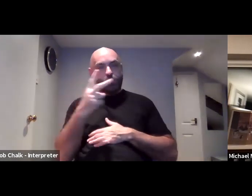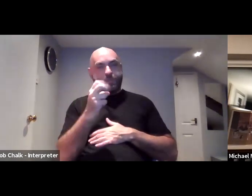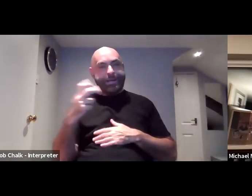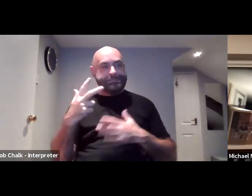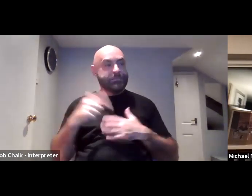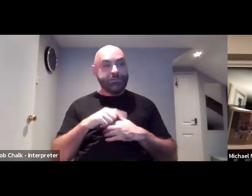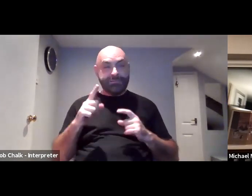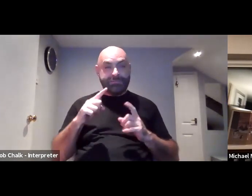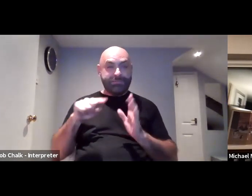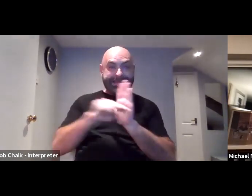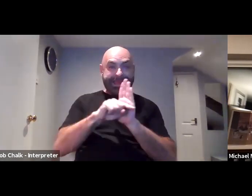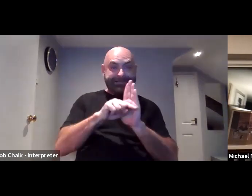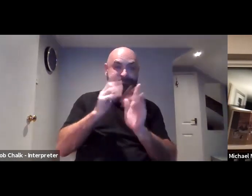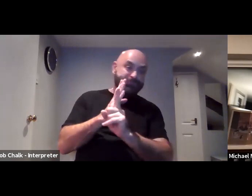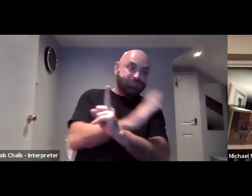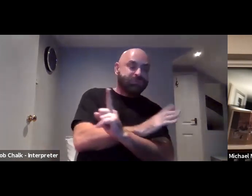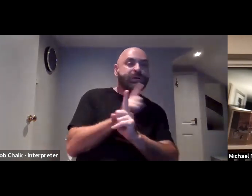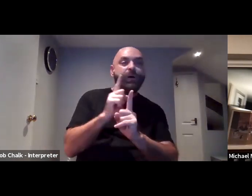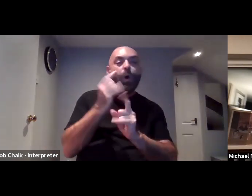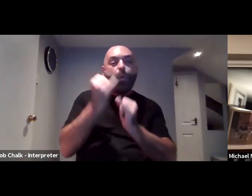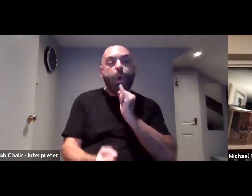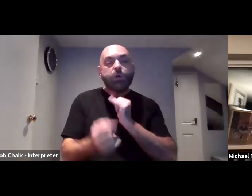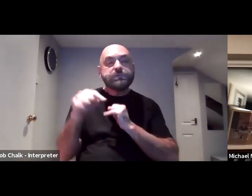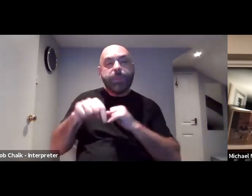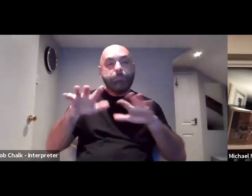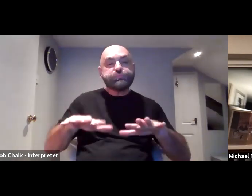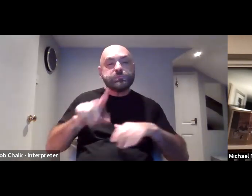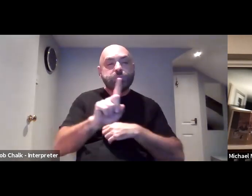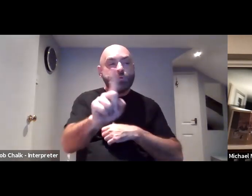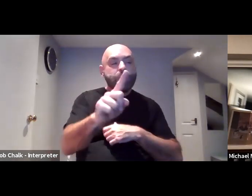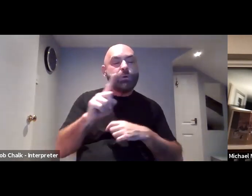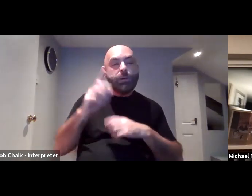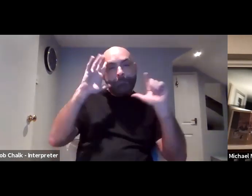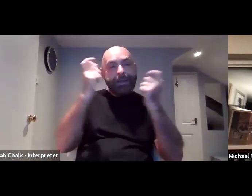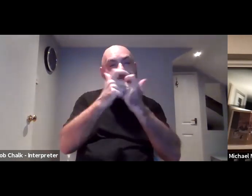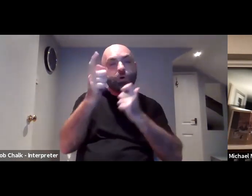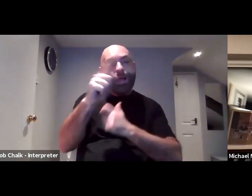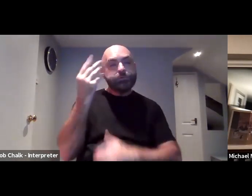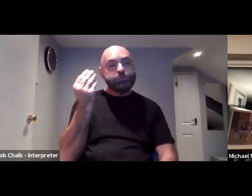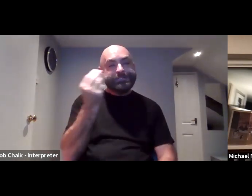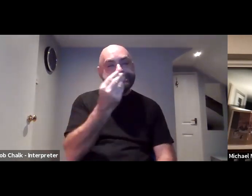negative. The only countries that did worse than we did in wage growth were Mexico and Greece.